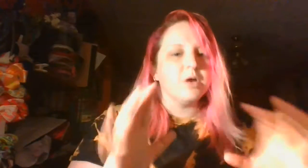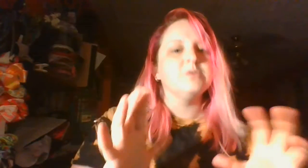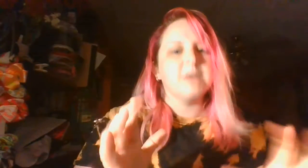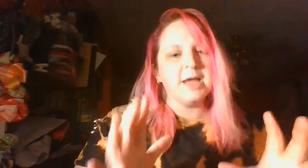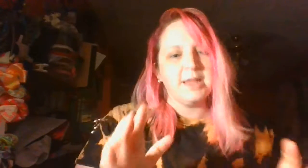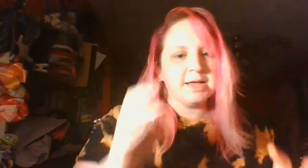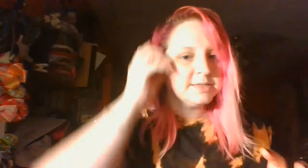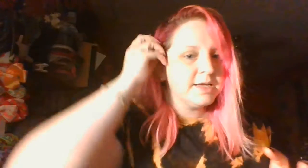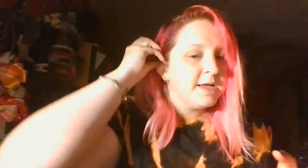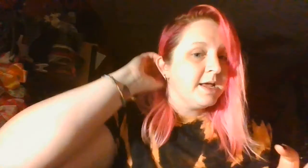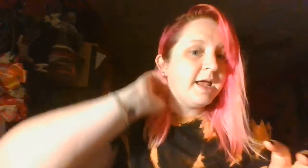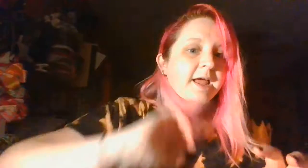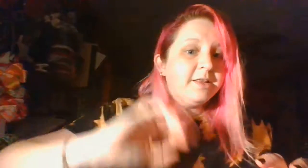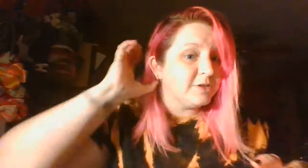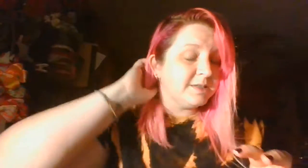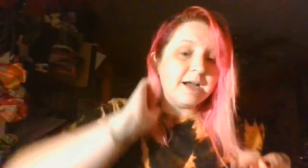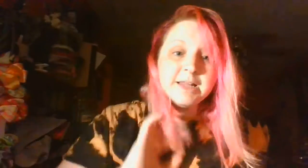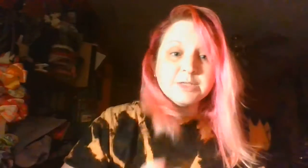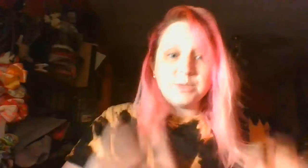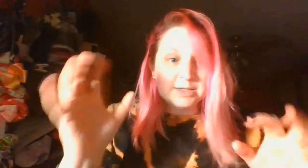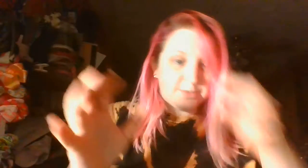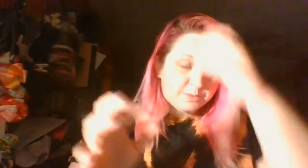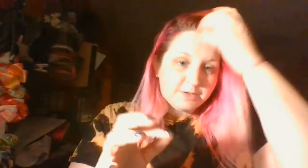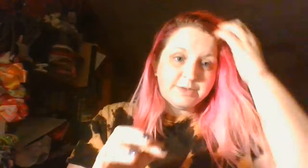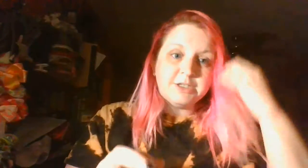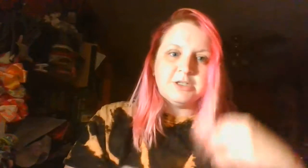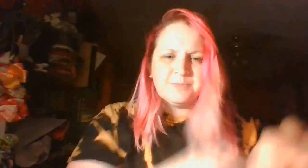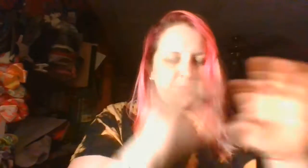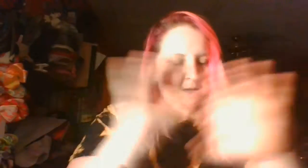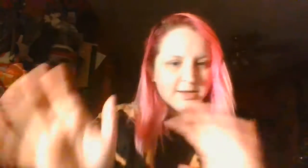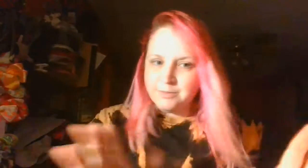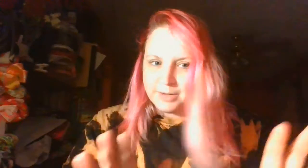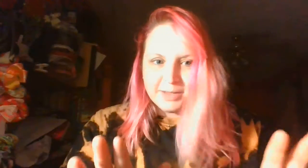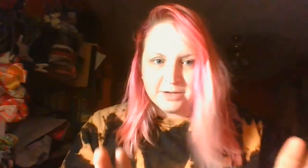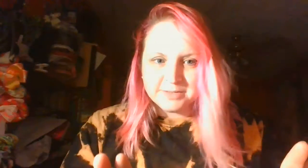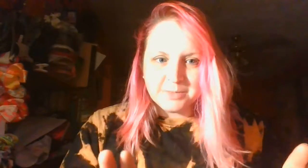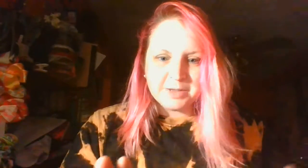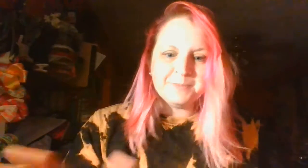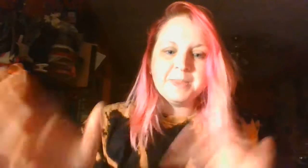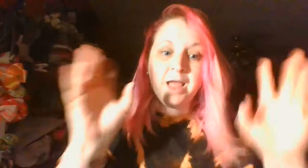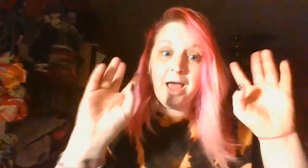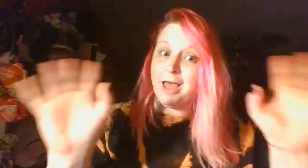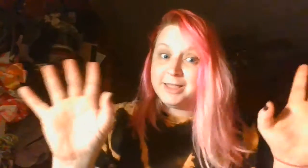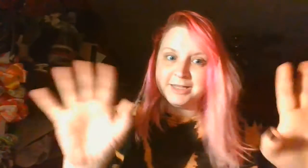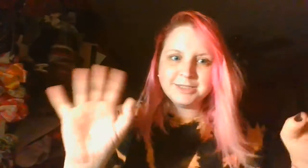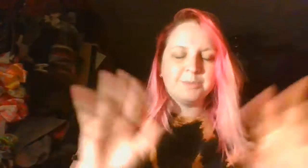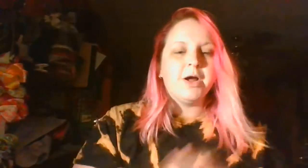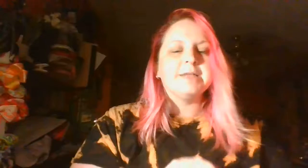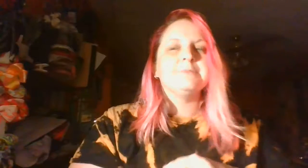own dialects, and there's dialects within a region too. But I'm getting off topic again,